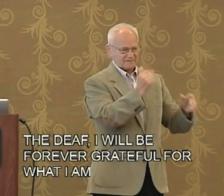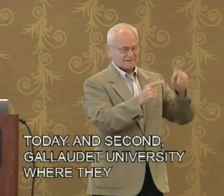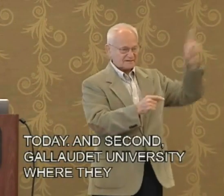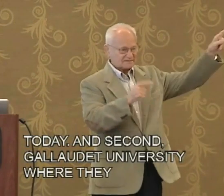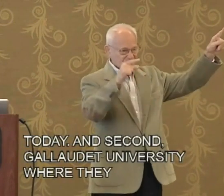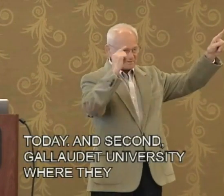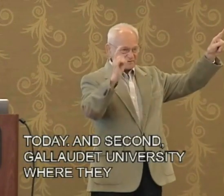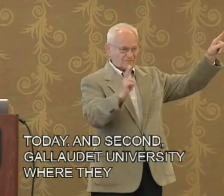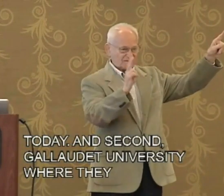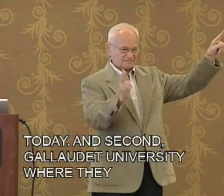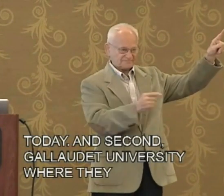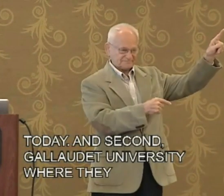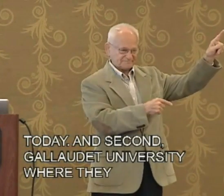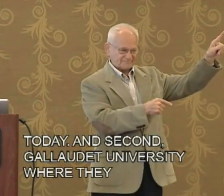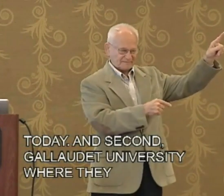second, Gallaudet University.